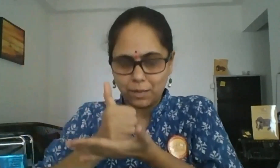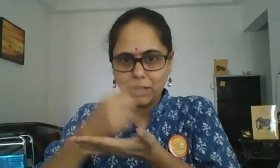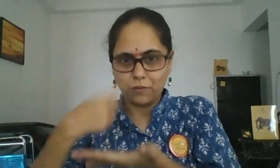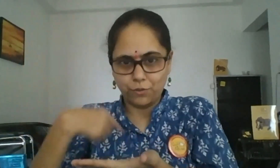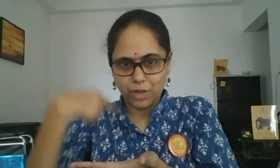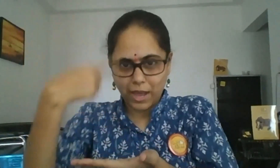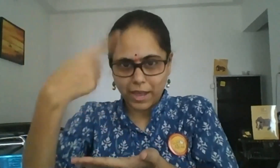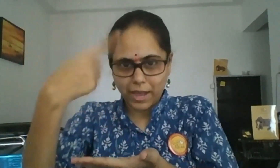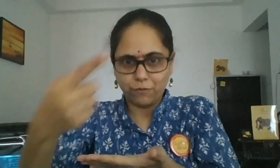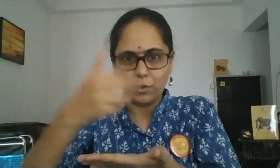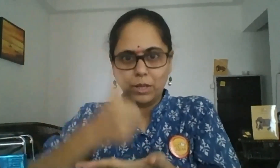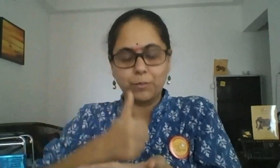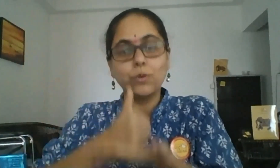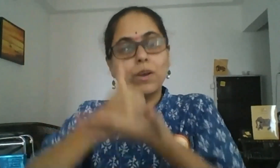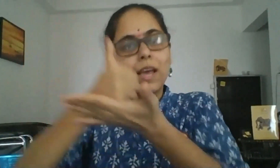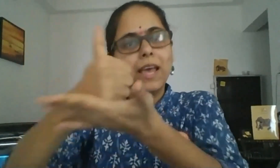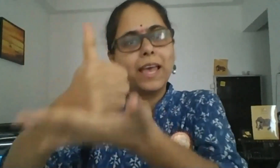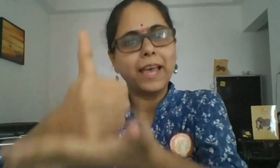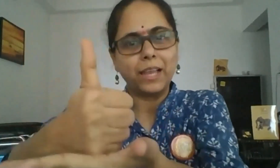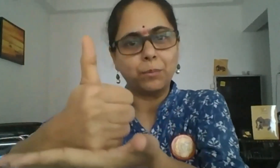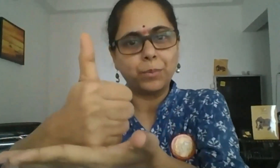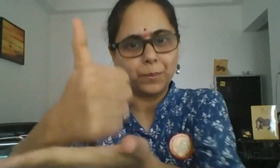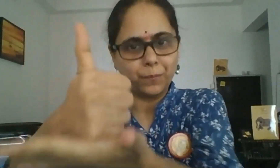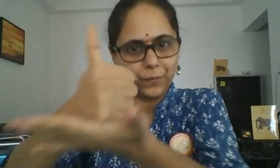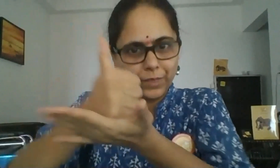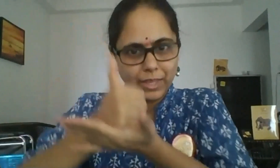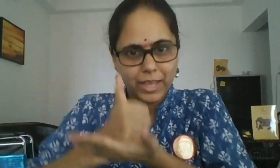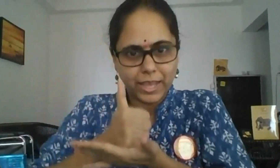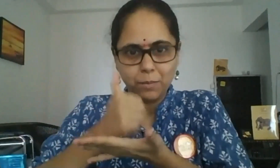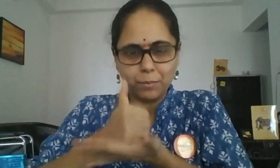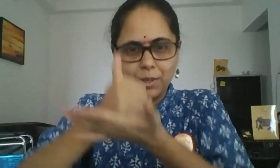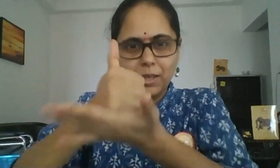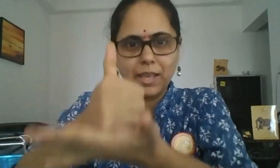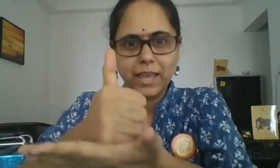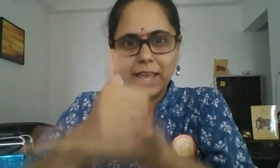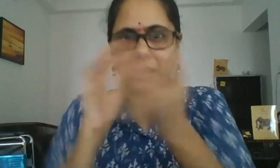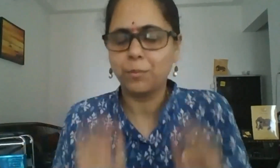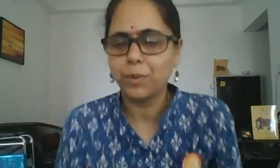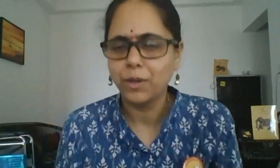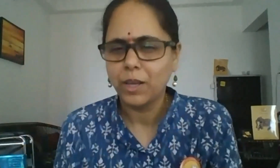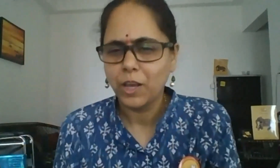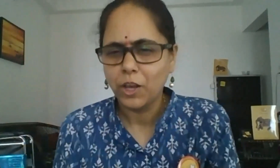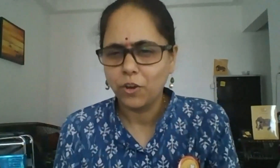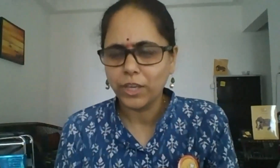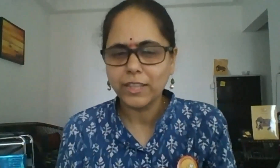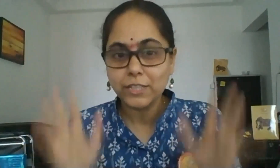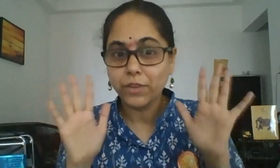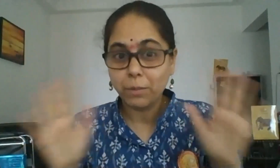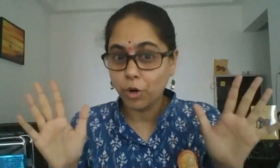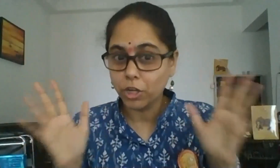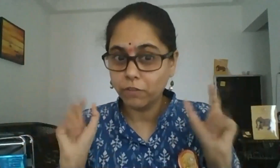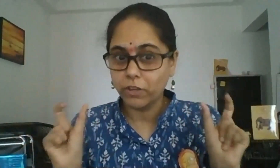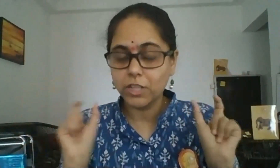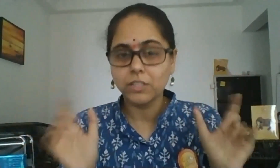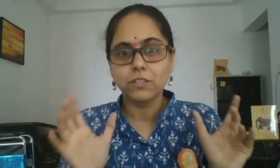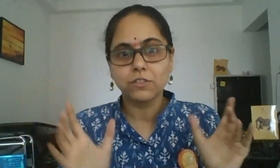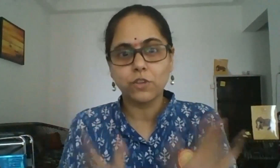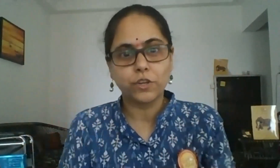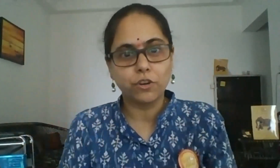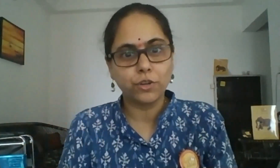If I have to help you, help. Help. Help. Okay, these were important words. So I taught you